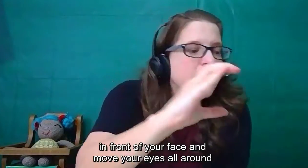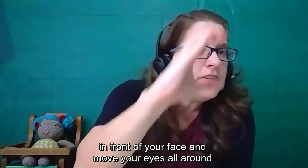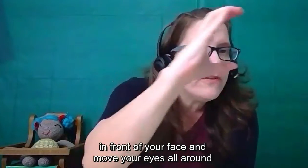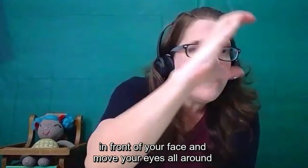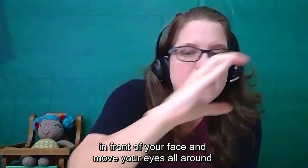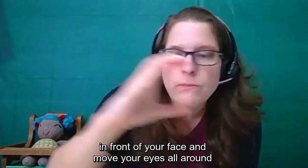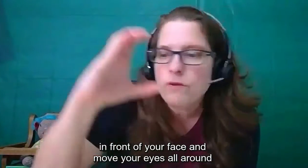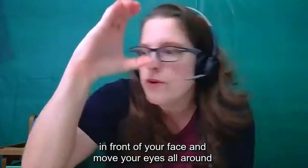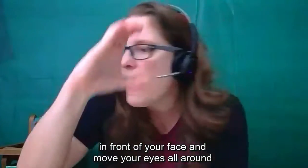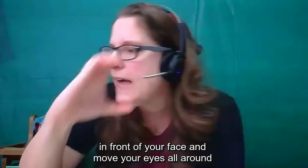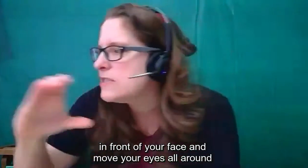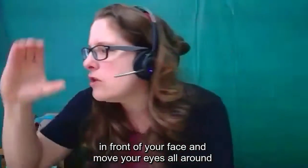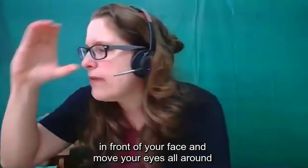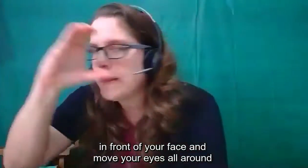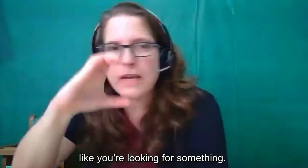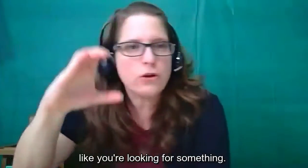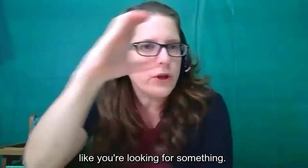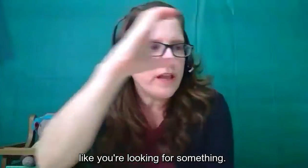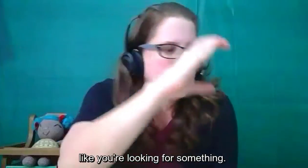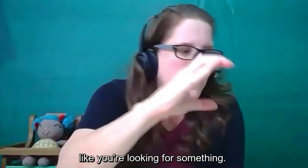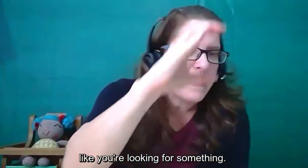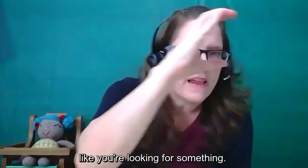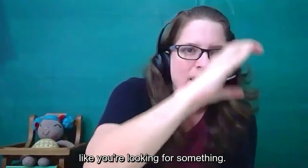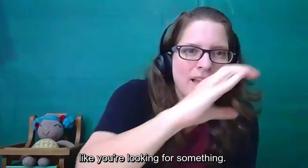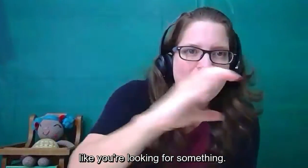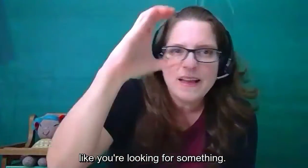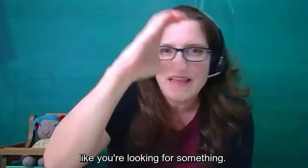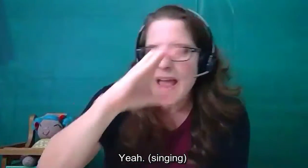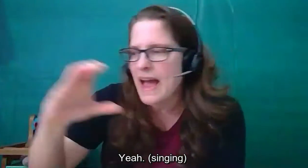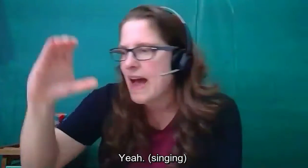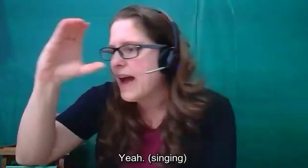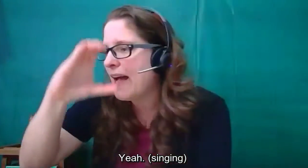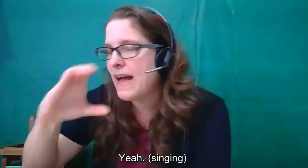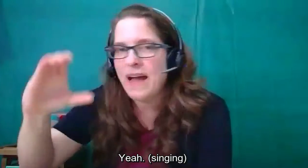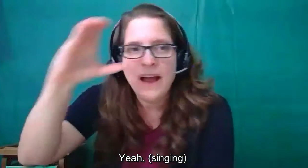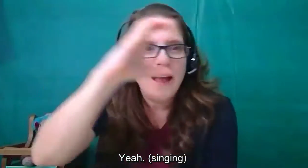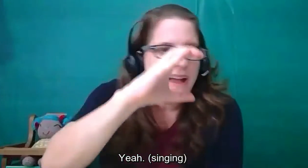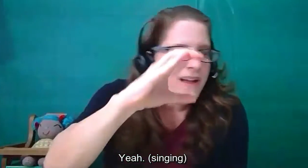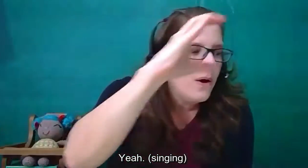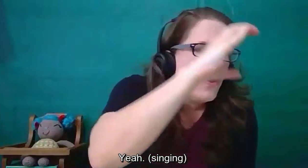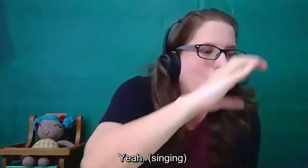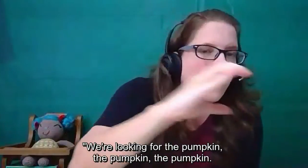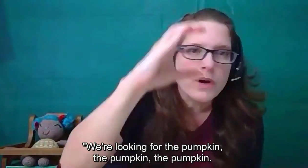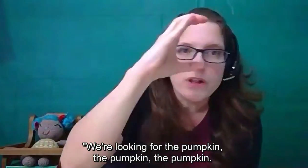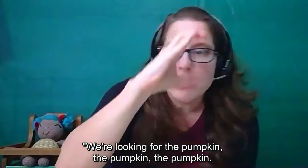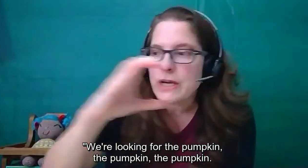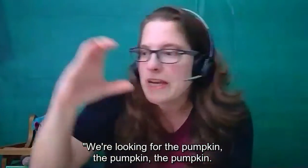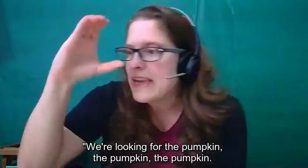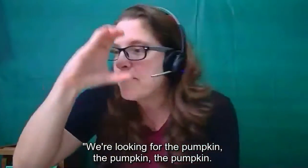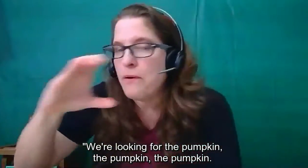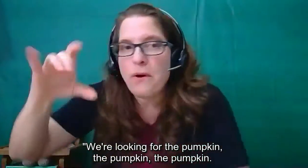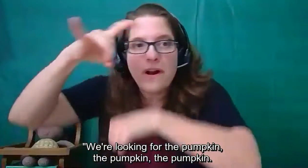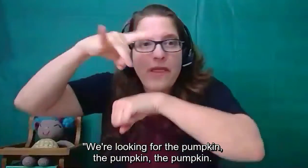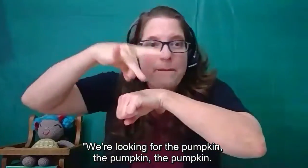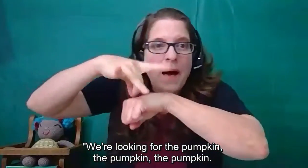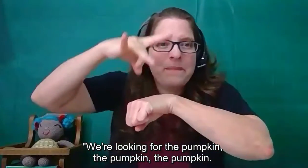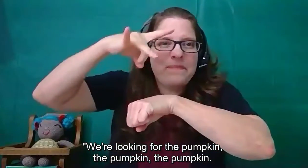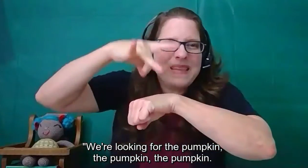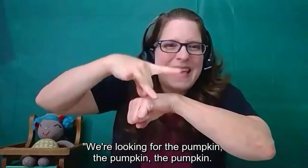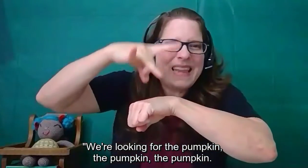your face and move your eyes all around like you're looking for something. Yeah. We're looking for the pumpkin,